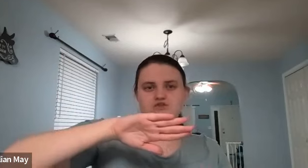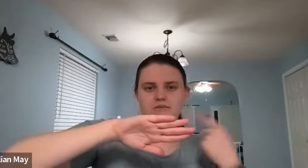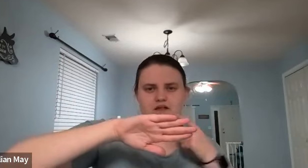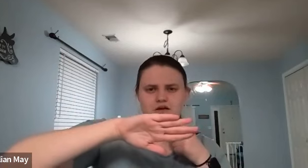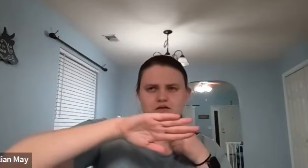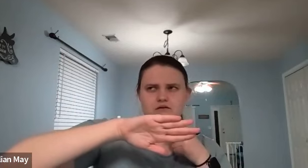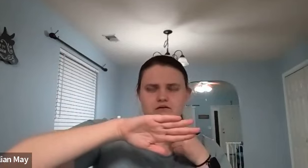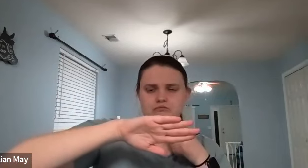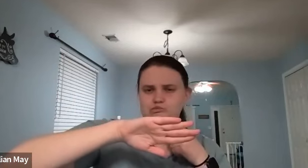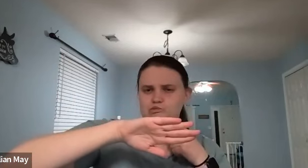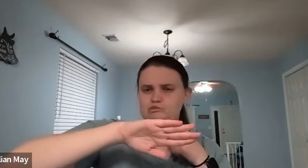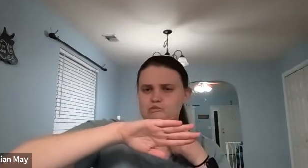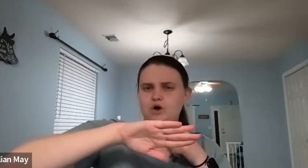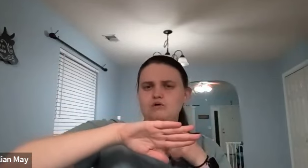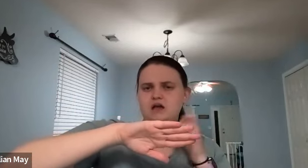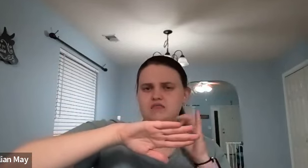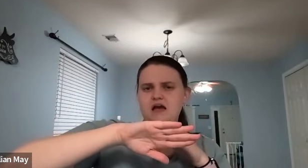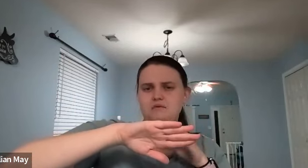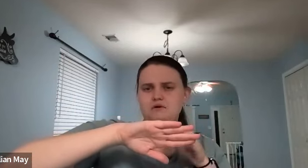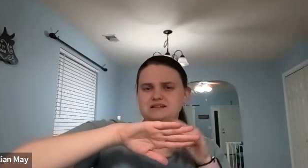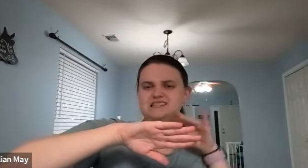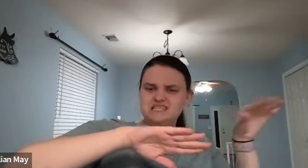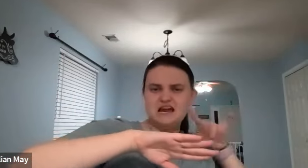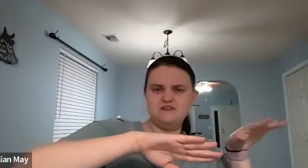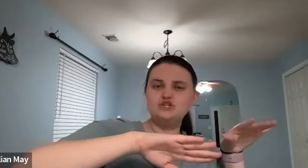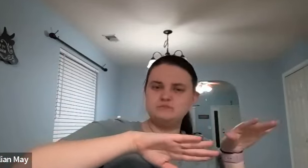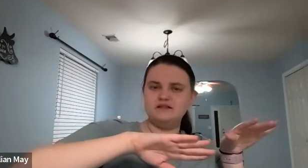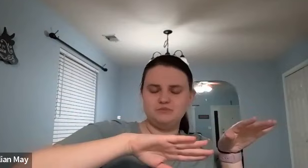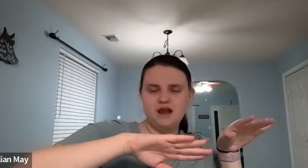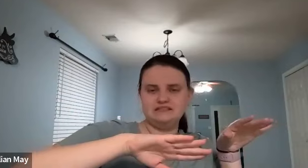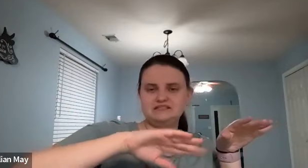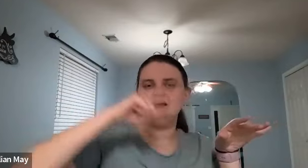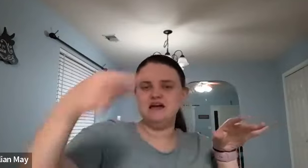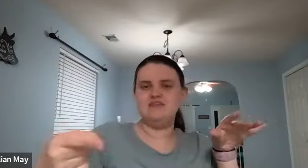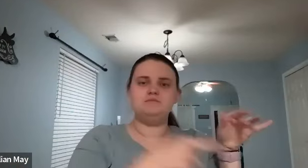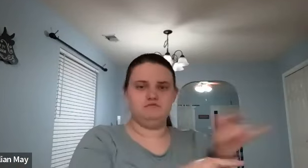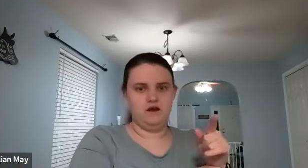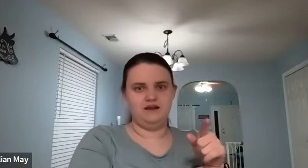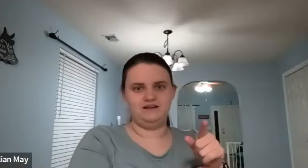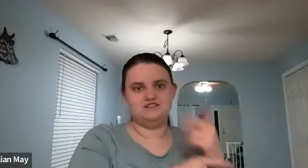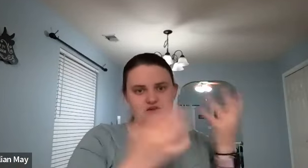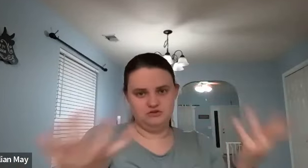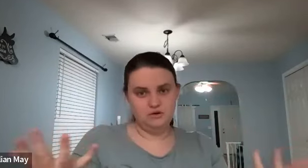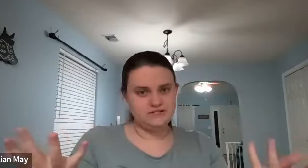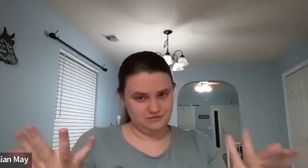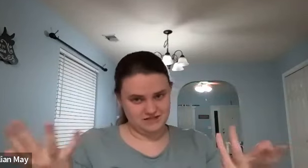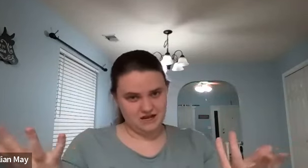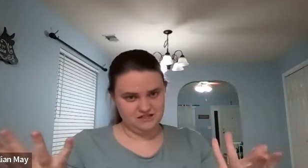So I'd be like, okay, that word is this. And I finger spell it to practice. and then it'd be right. So you can always use that